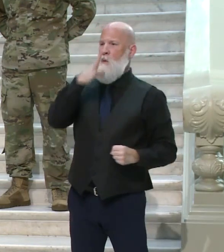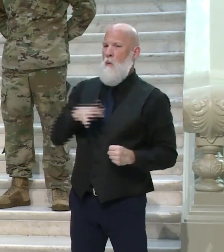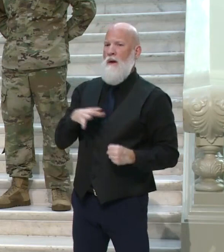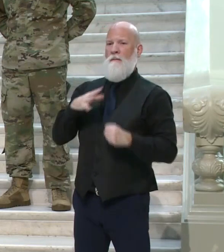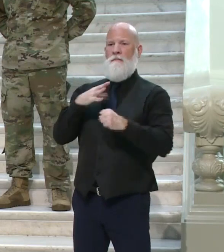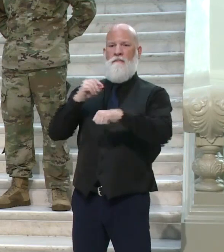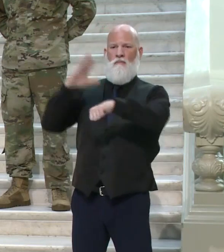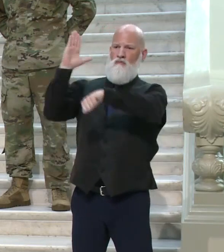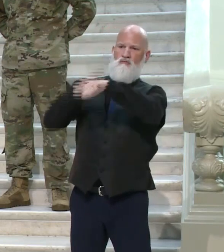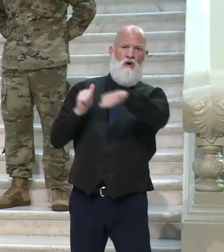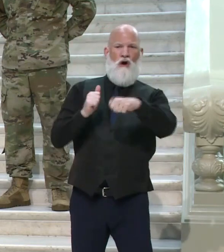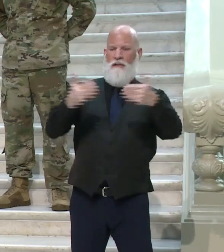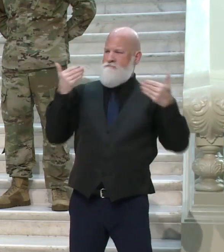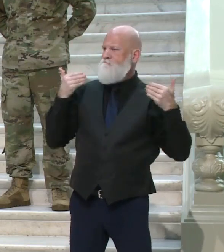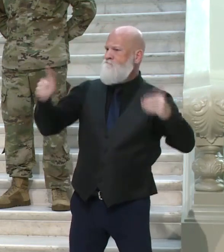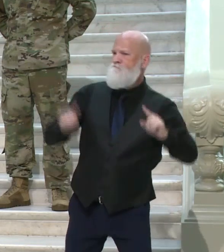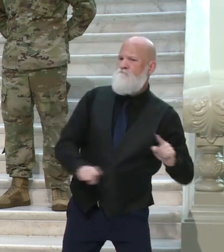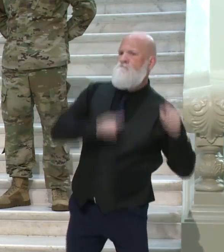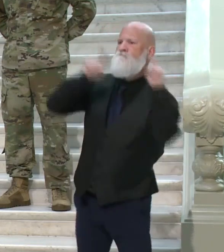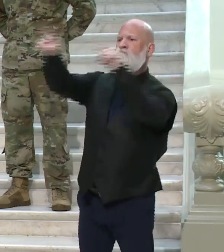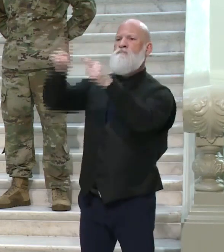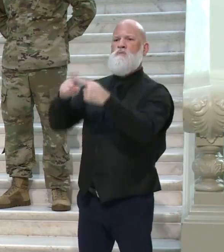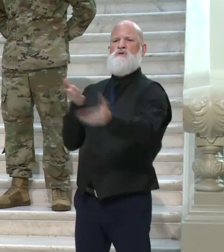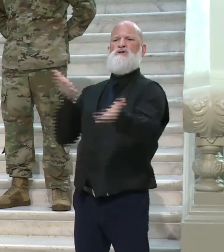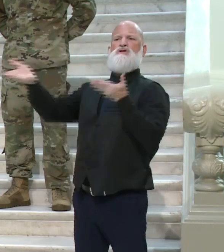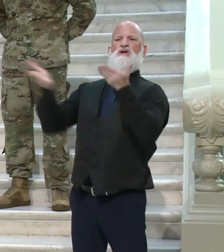virus with every fiber of their being.